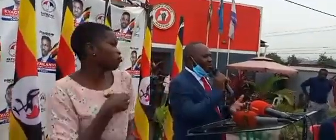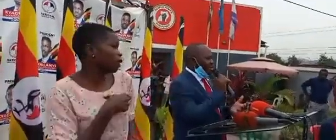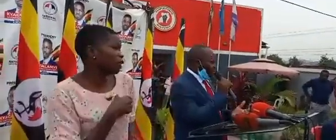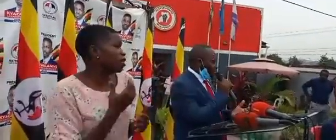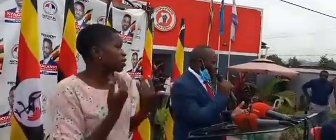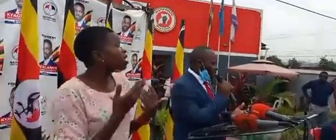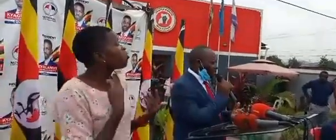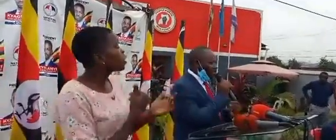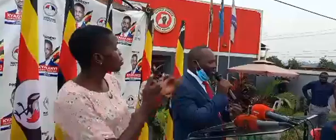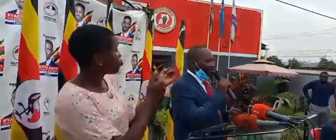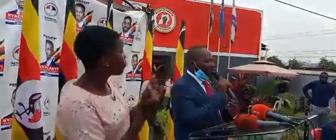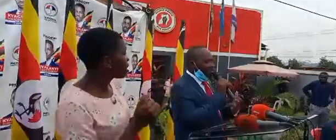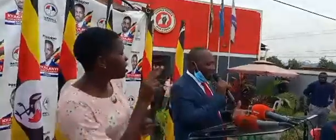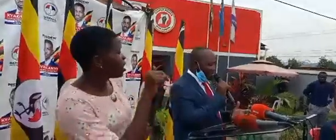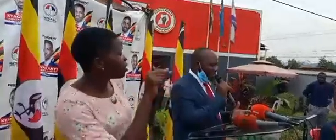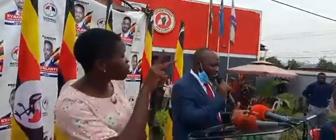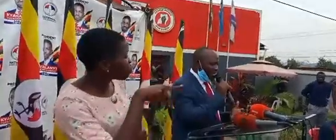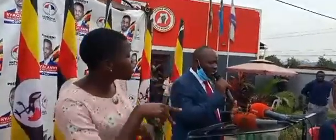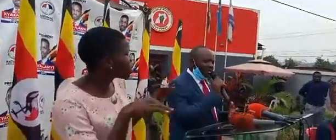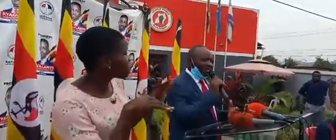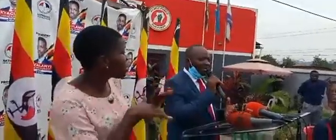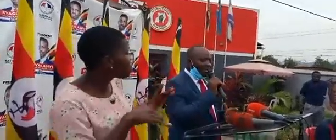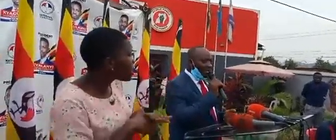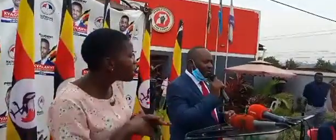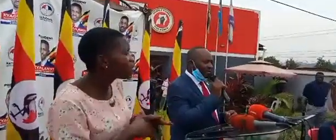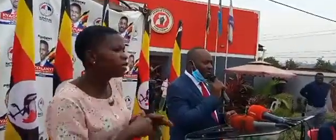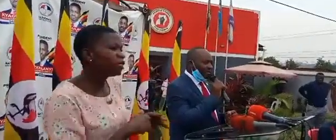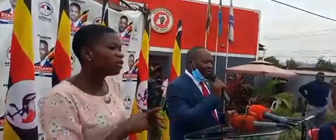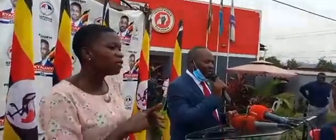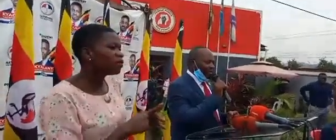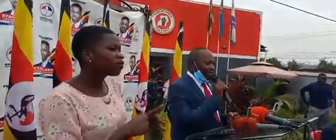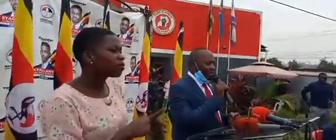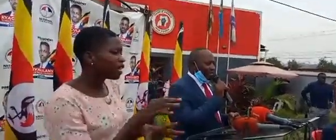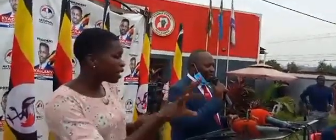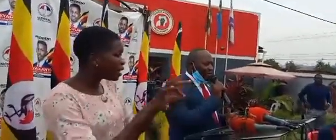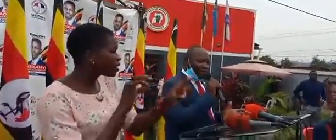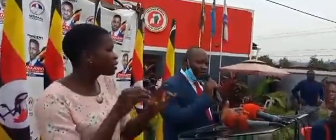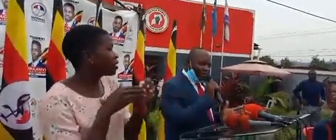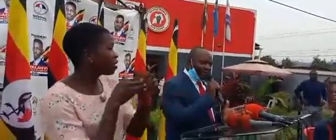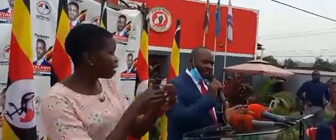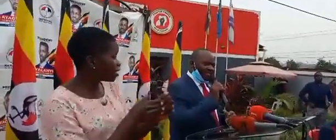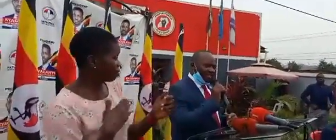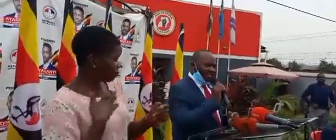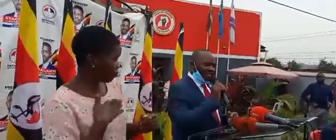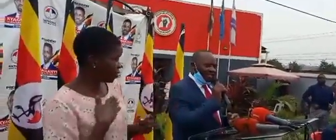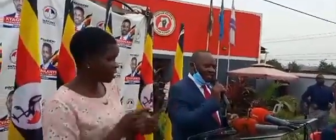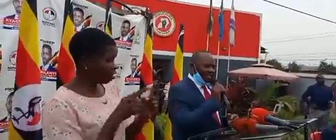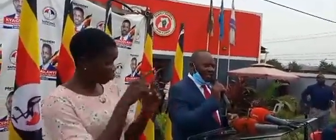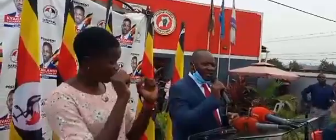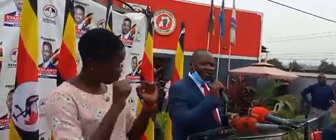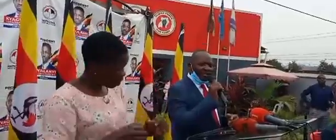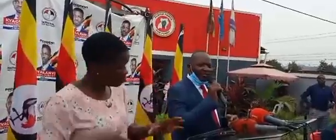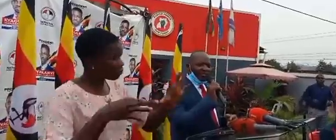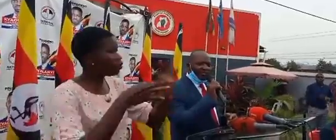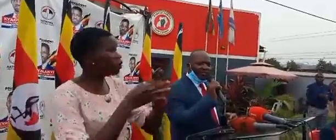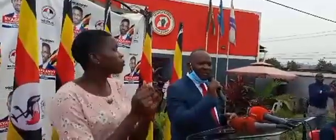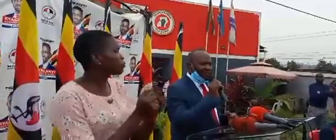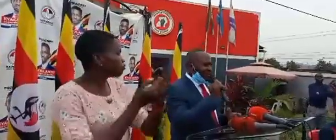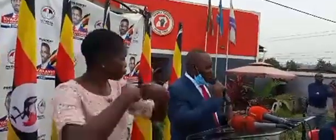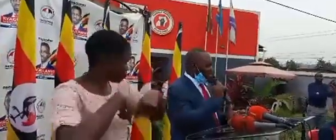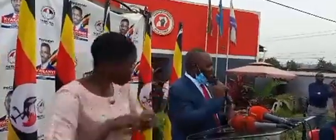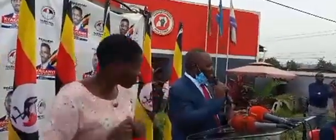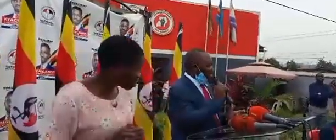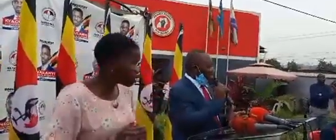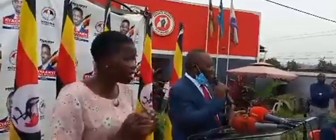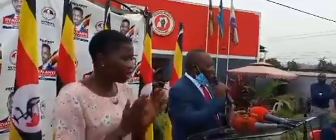NUP supporters, NUP members, elected leaders to walk with us this journey and the